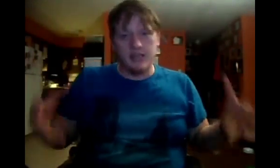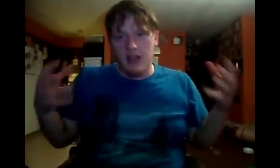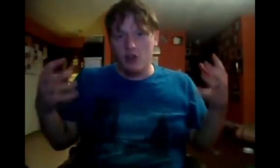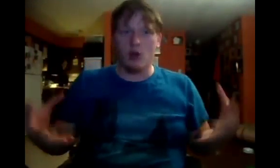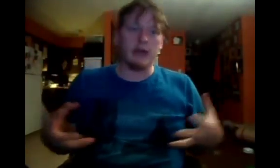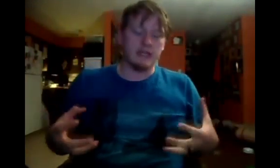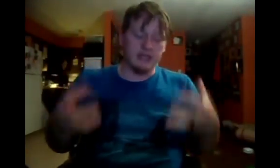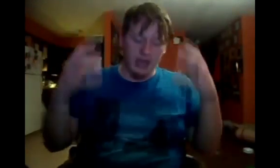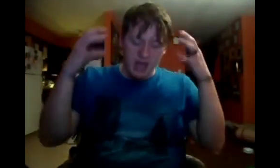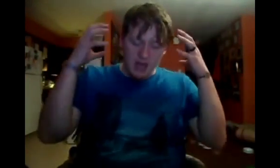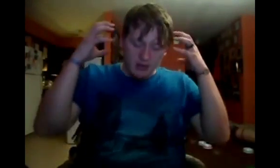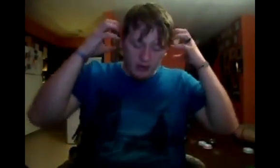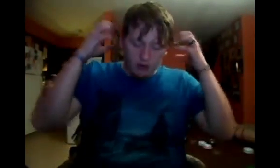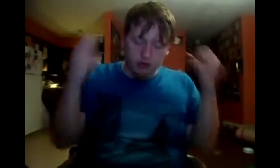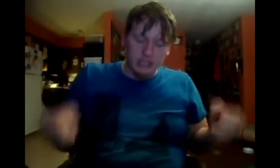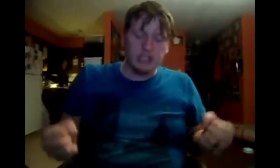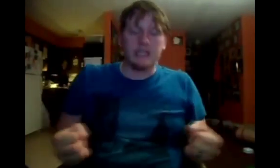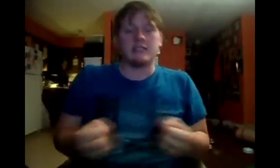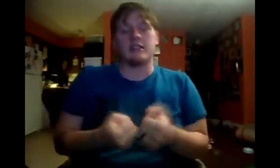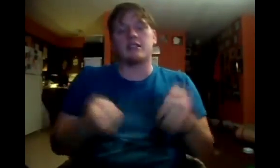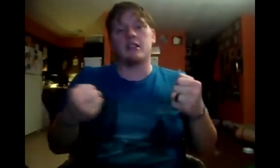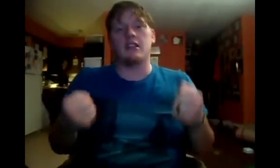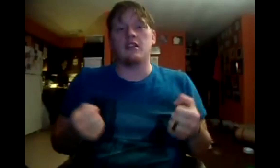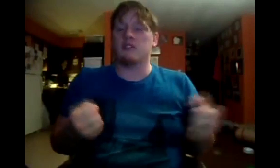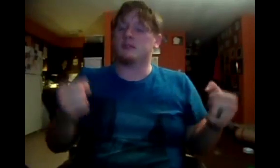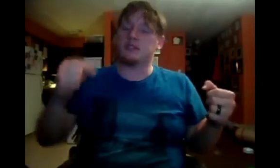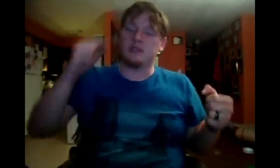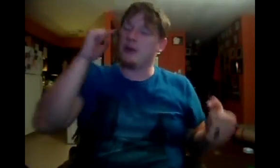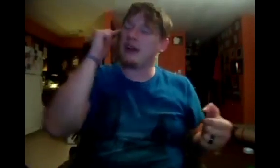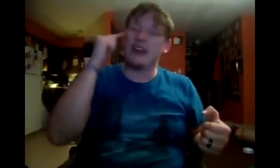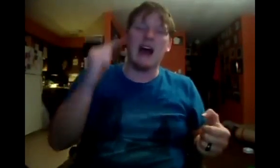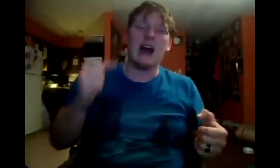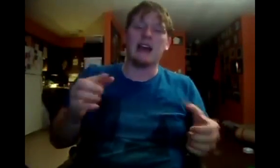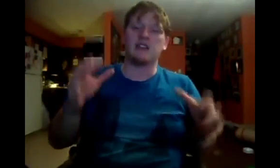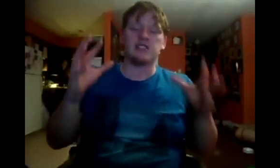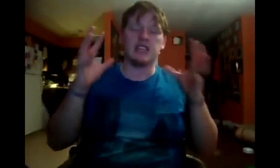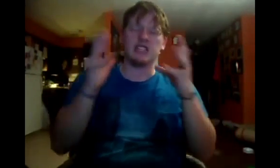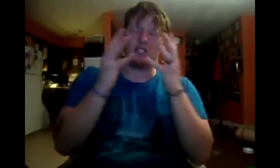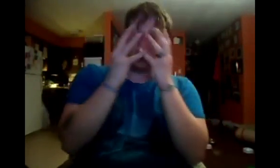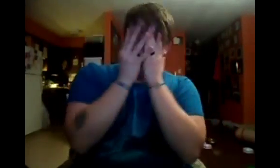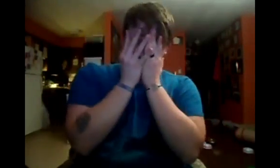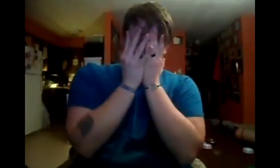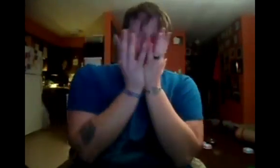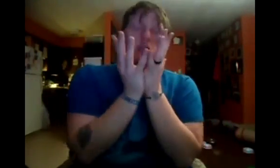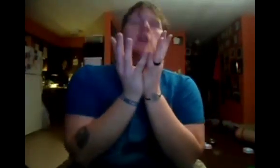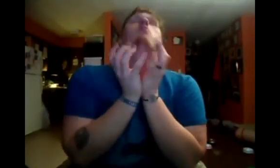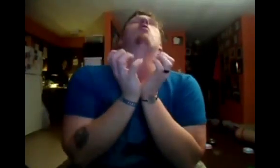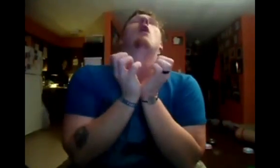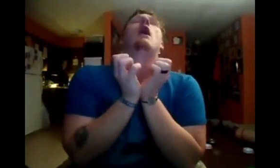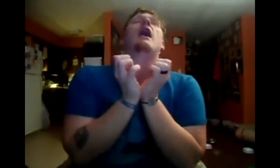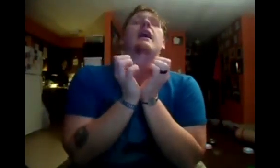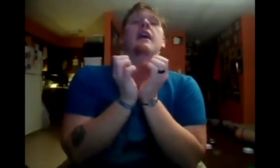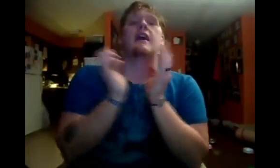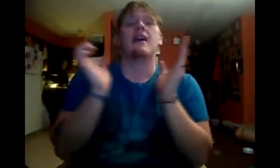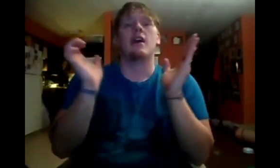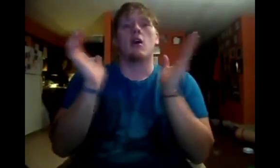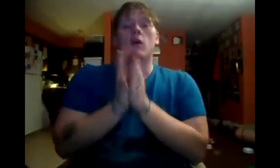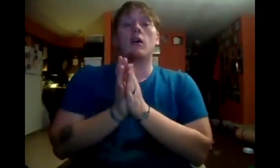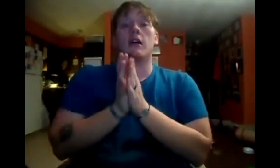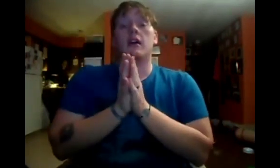they annoy us, they crush us, and they just, you know, especially in the back of the eye, and you're just like, oh my god, why? Well,